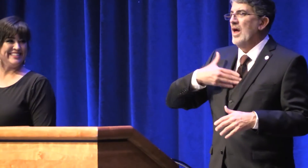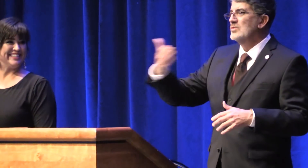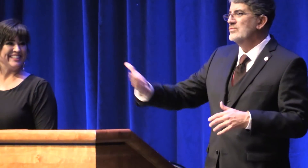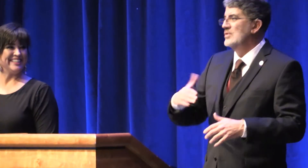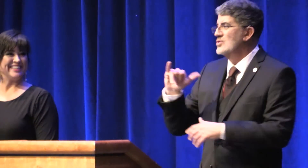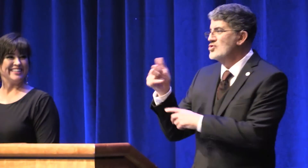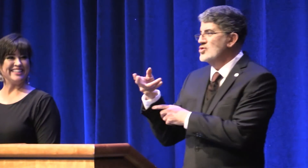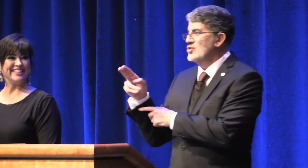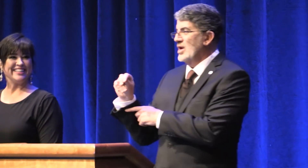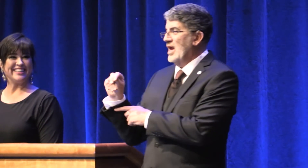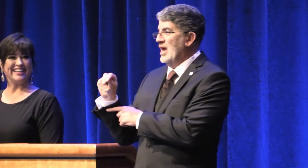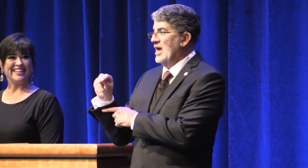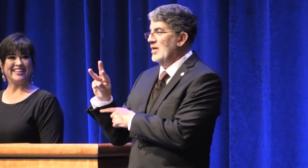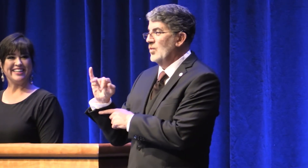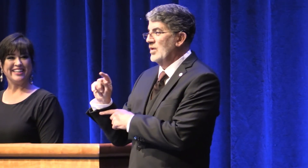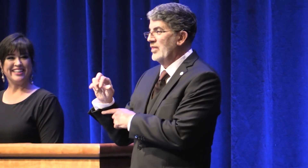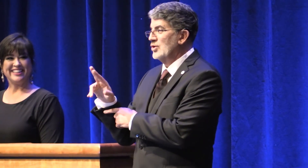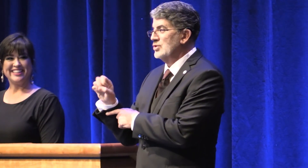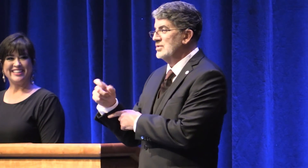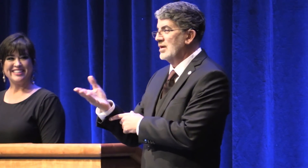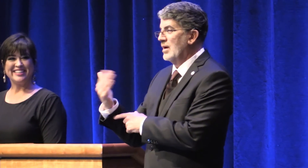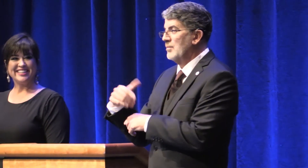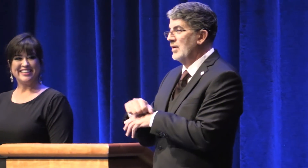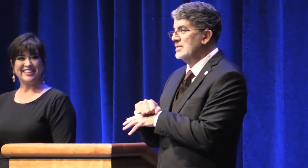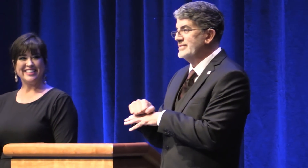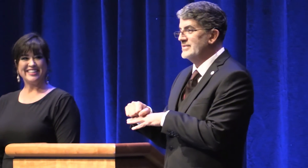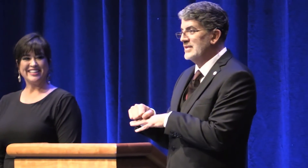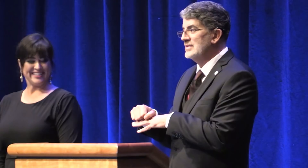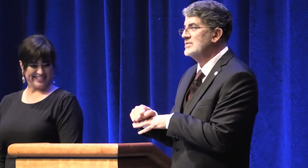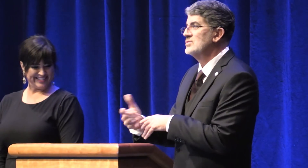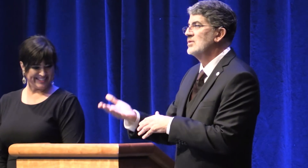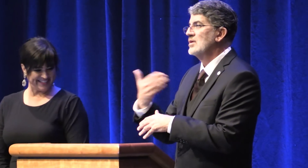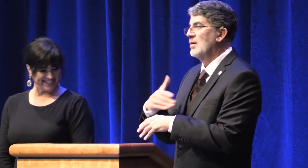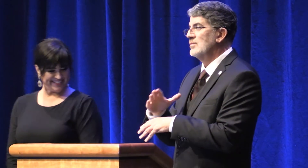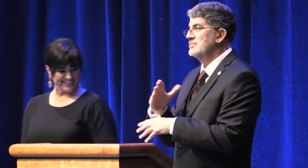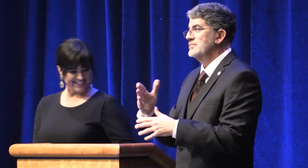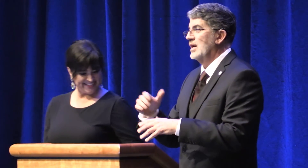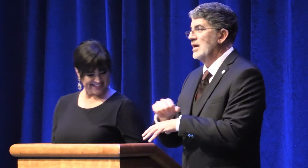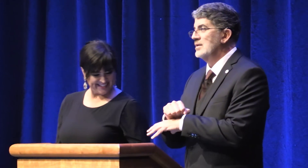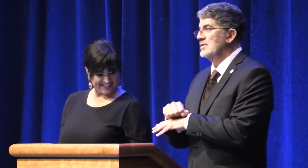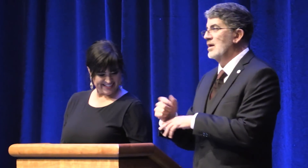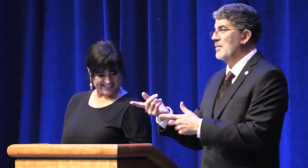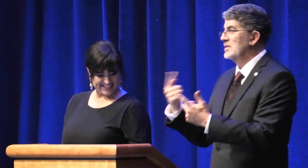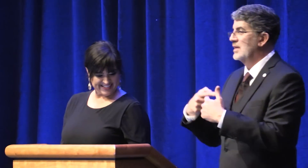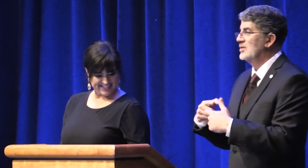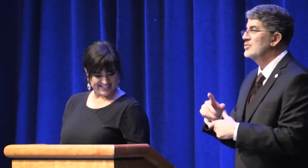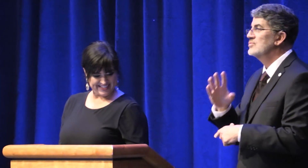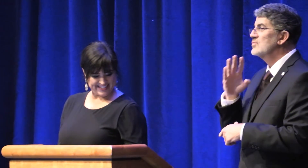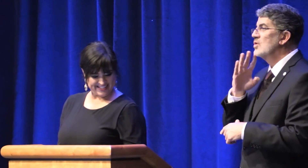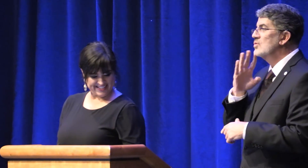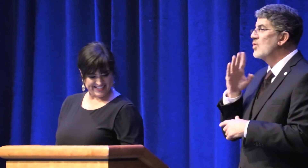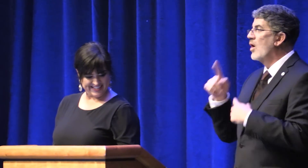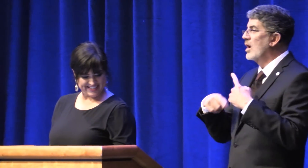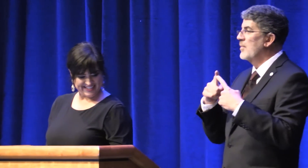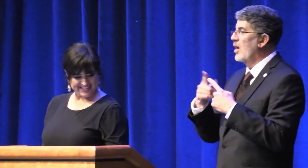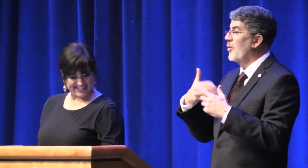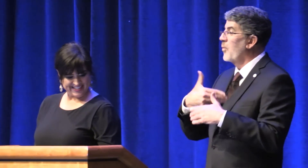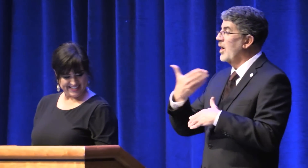I would now like to introduce Jan Withers and have her come to the stage. Jan, if you could come and speak